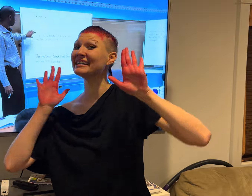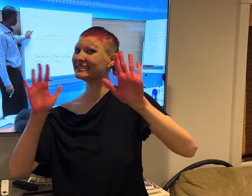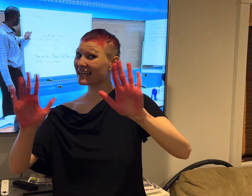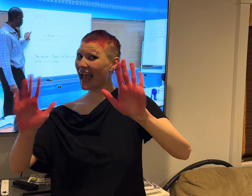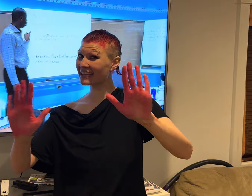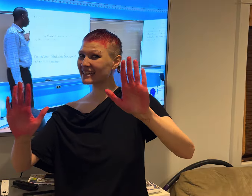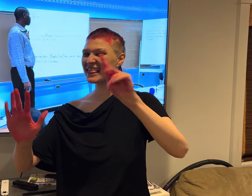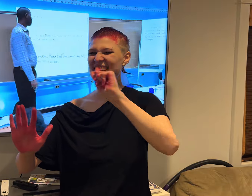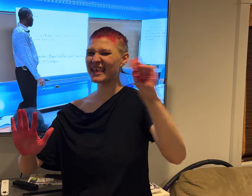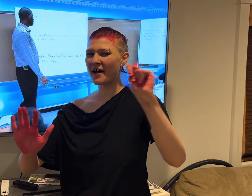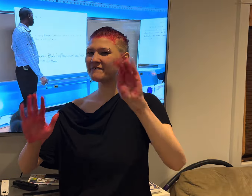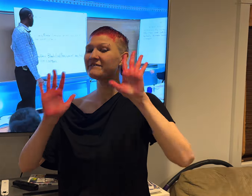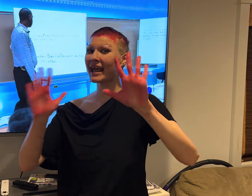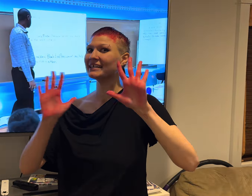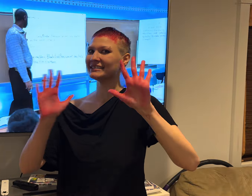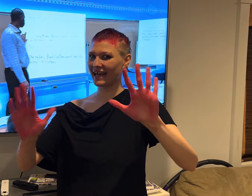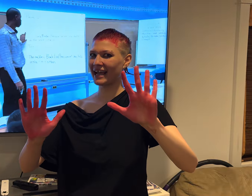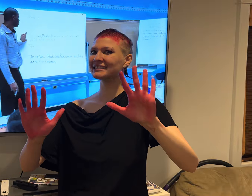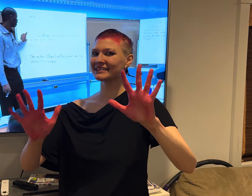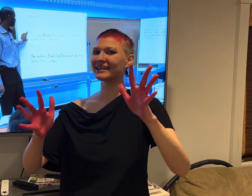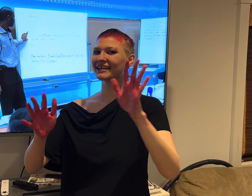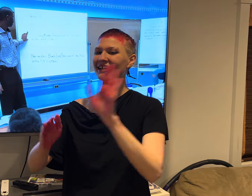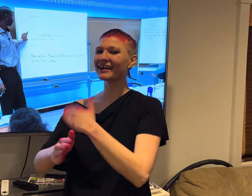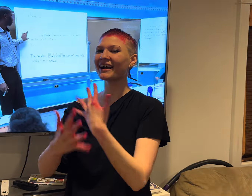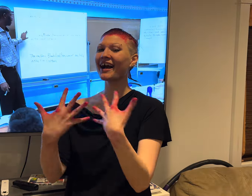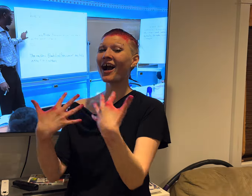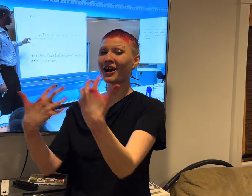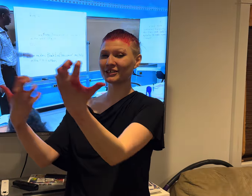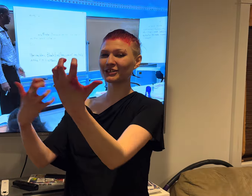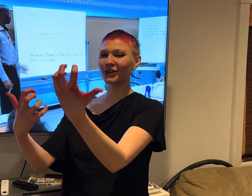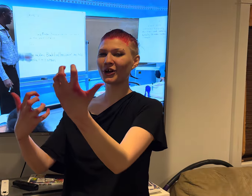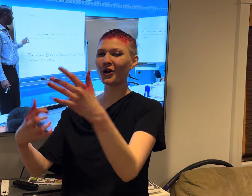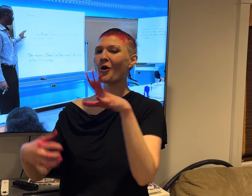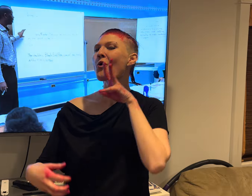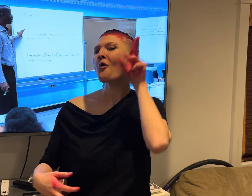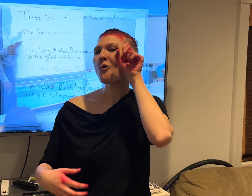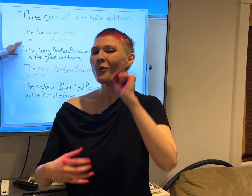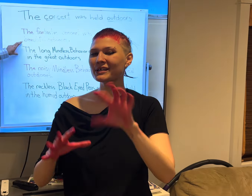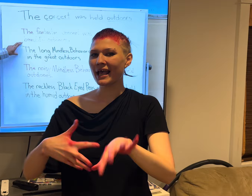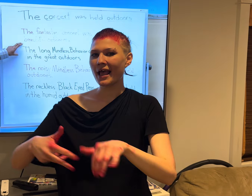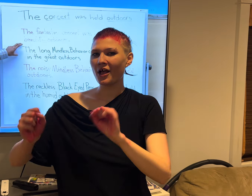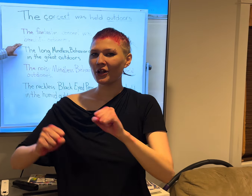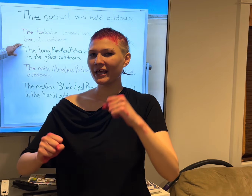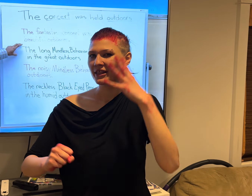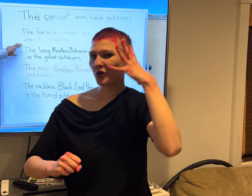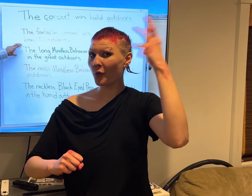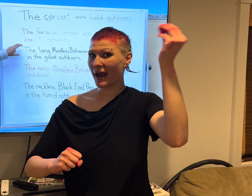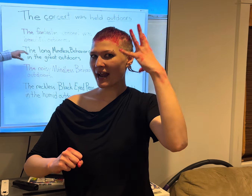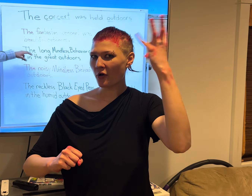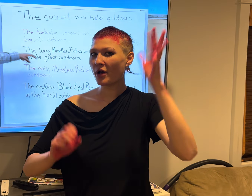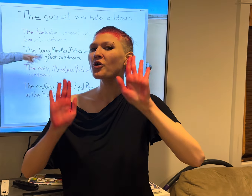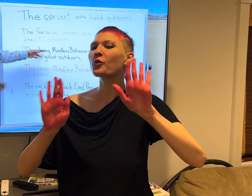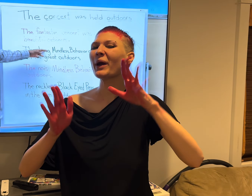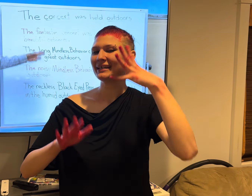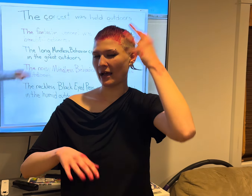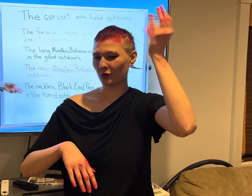The long mindless behavior concert was held in the great outdoors. Very good sentence. This makes me think they